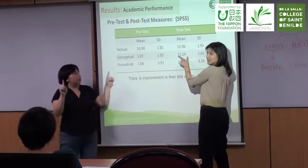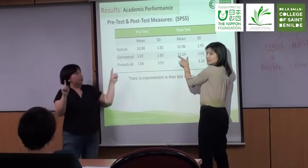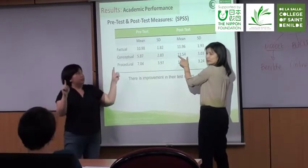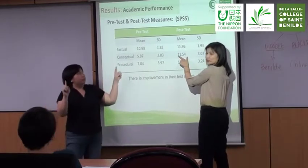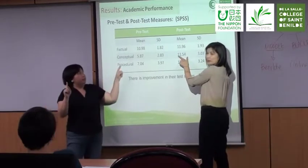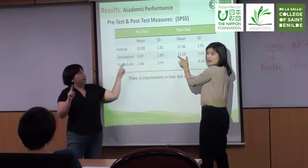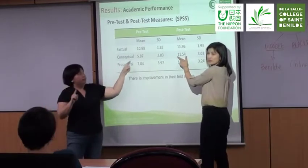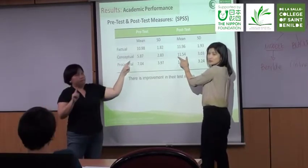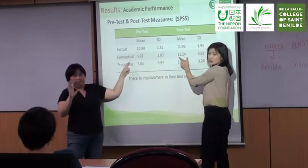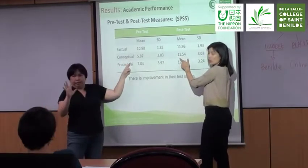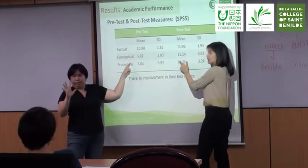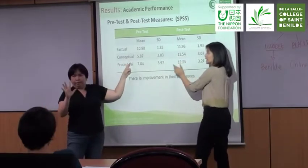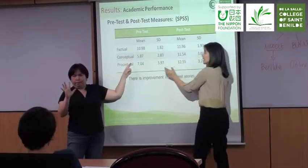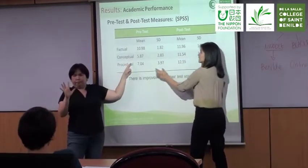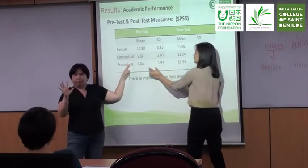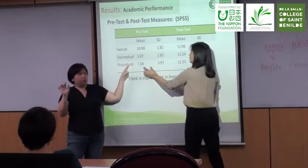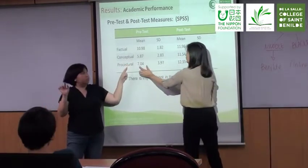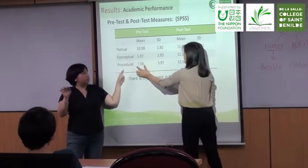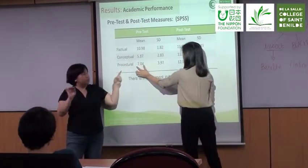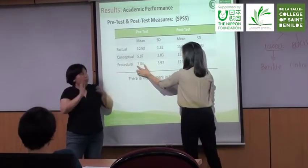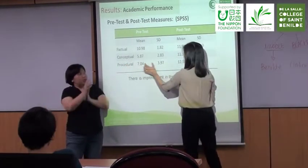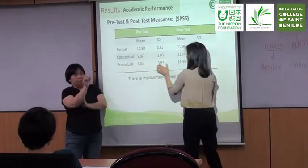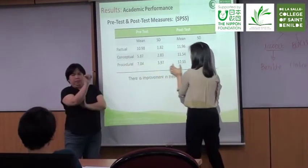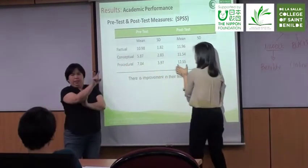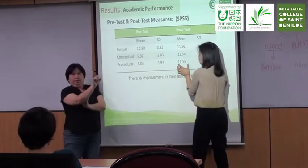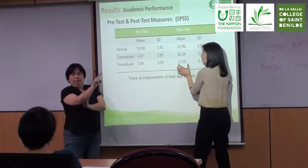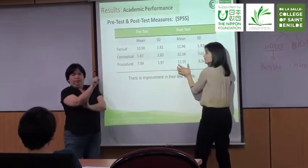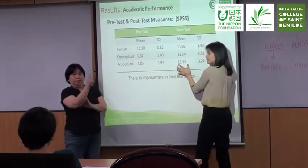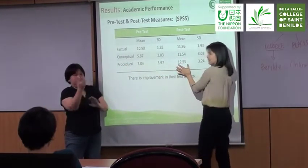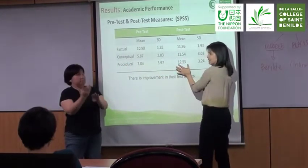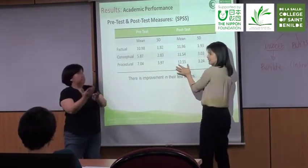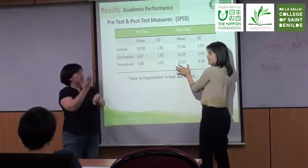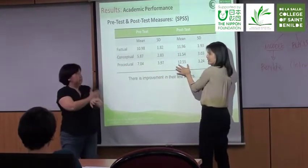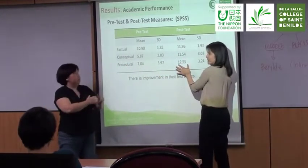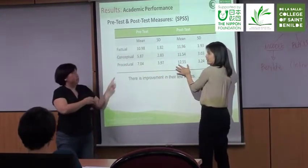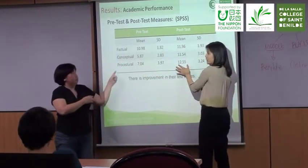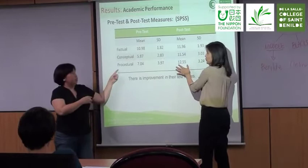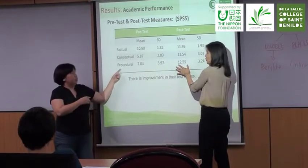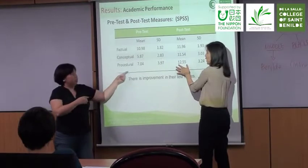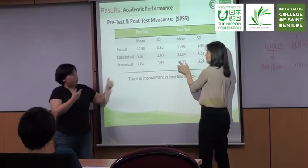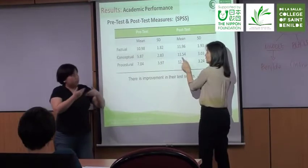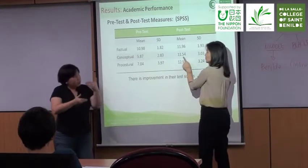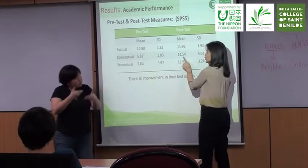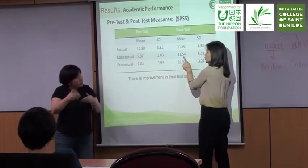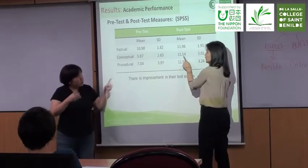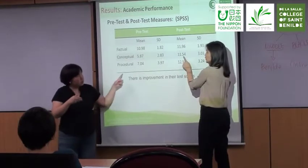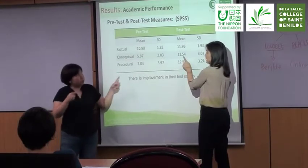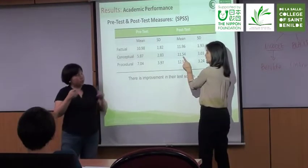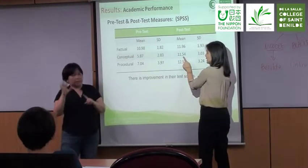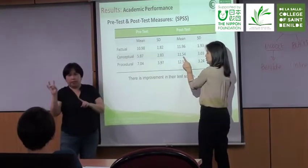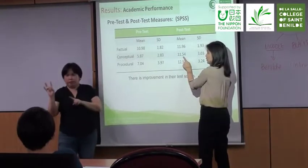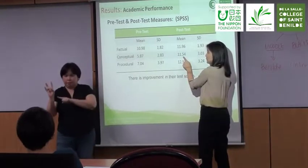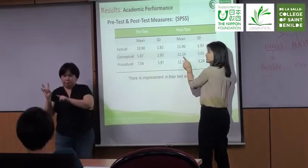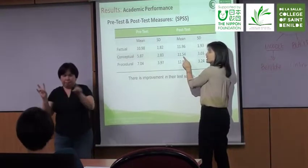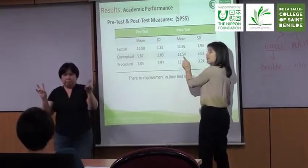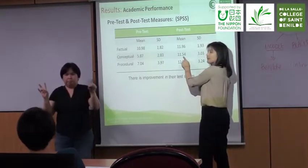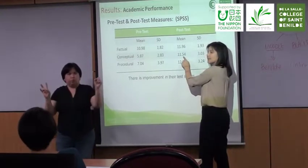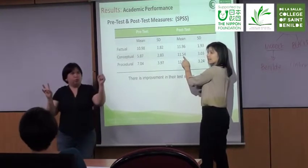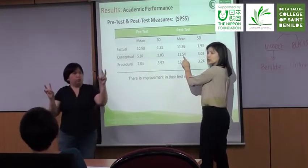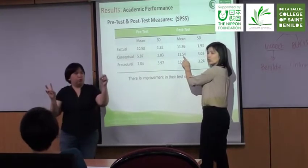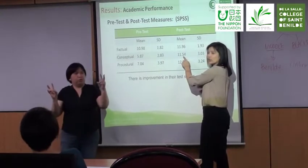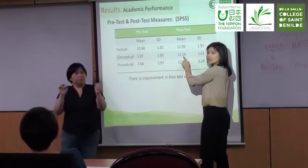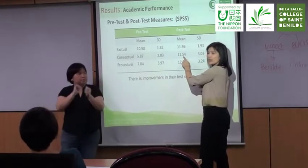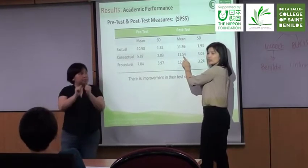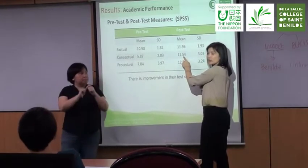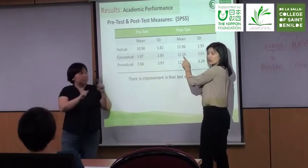11. So, tumaas yung score nila. Tapos from 7, naging 12. So, ang assumption ko dito as a teacher, mas